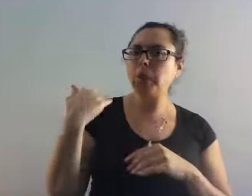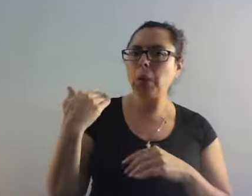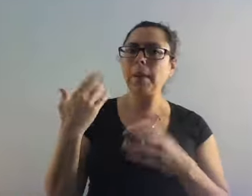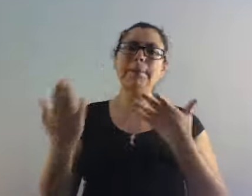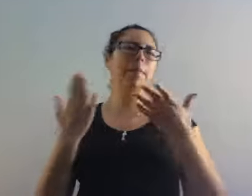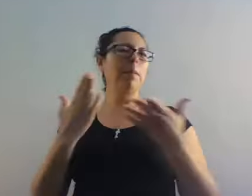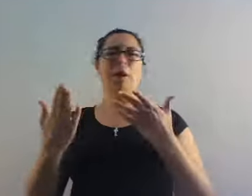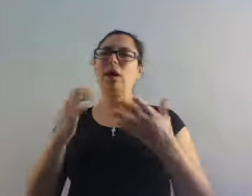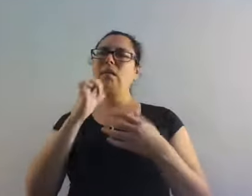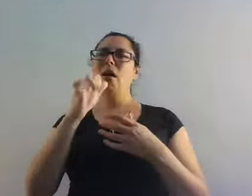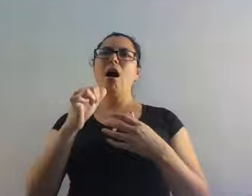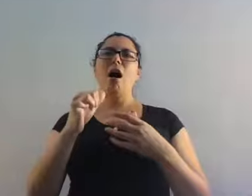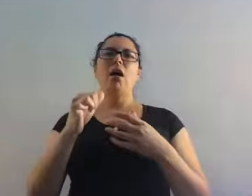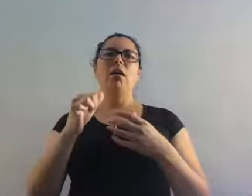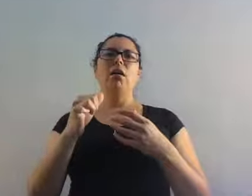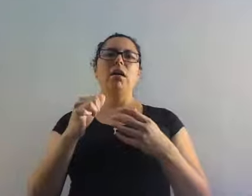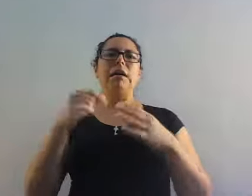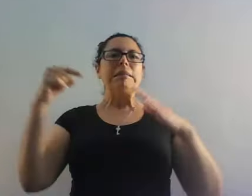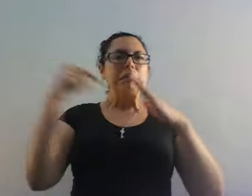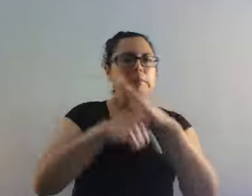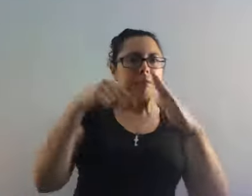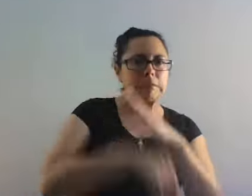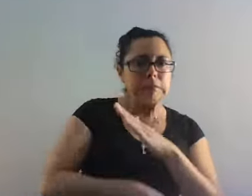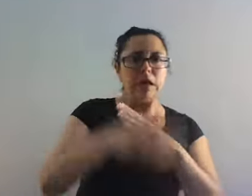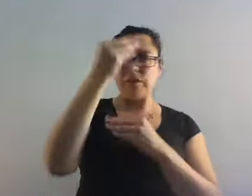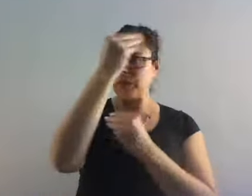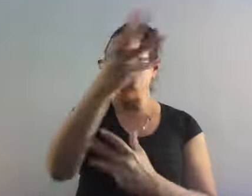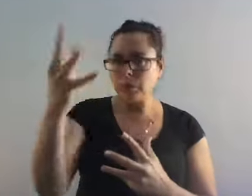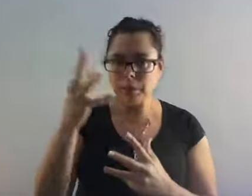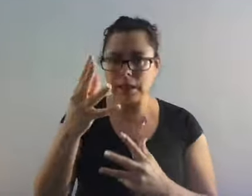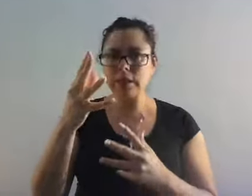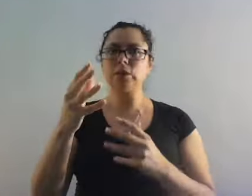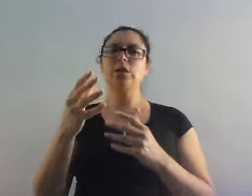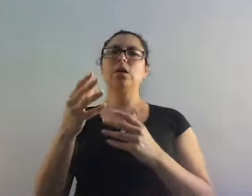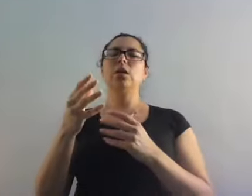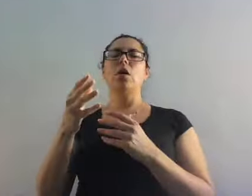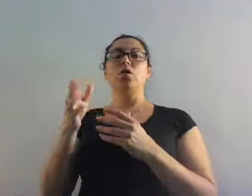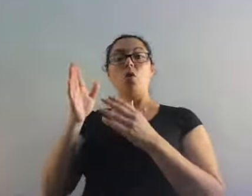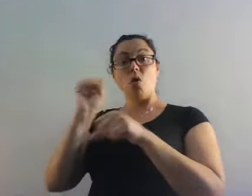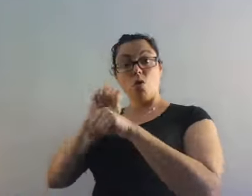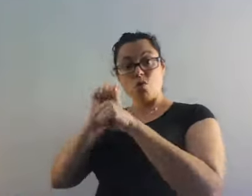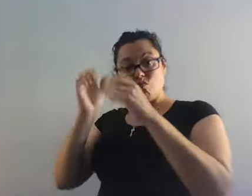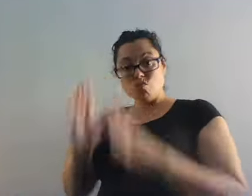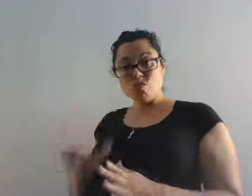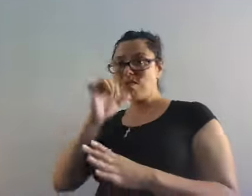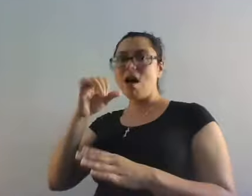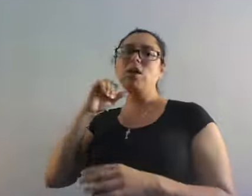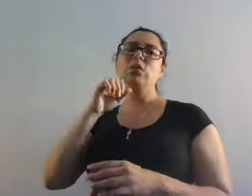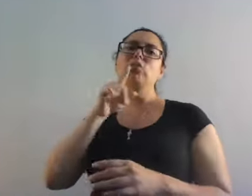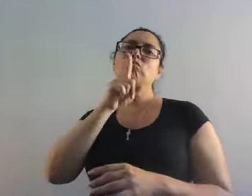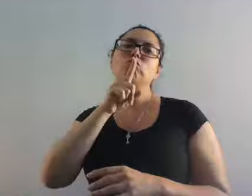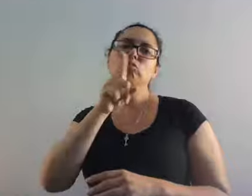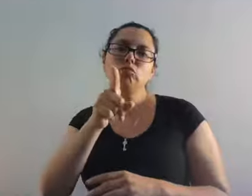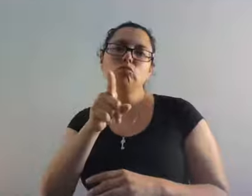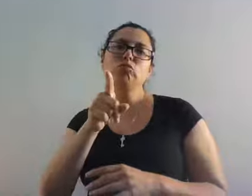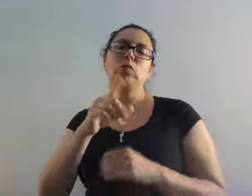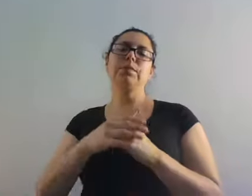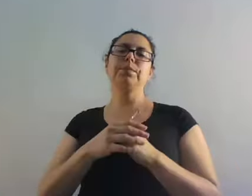an employee doesn't answer truthfully to that question. Also, finally, you have to say